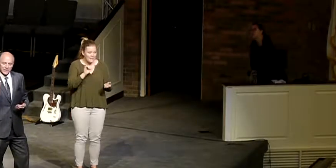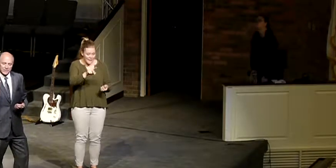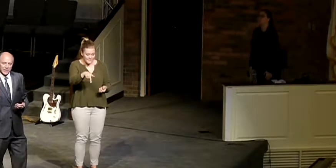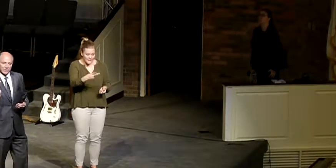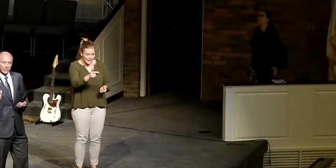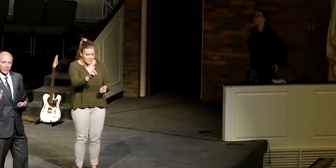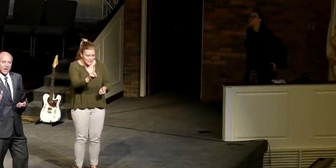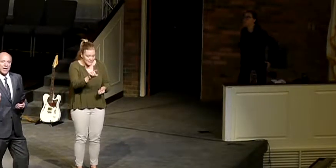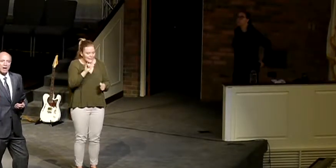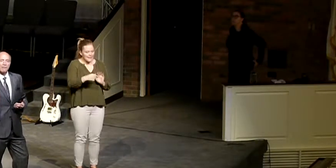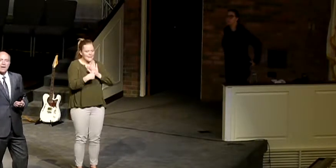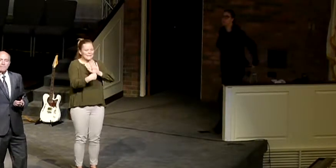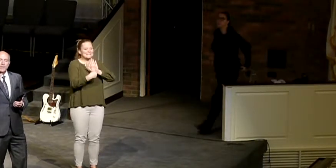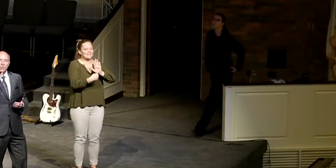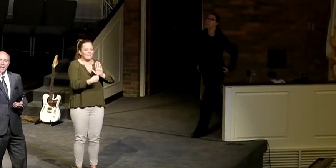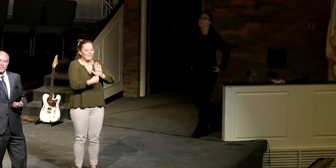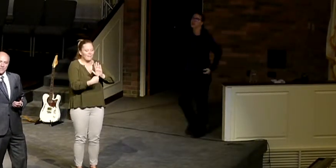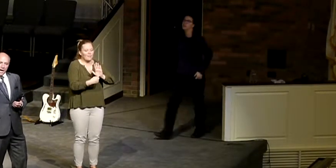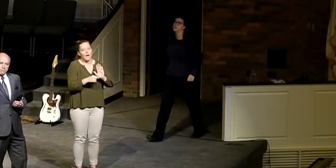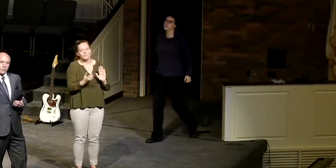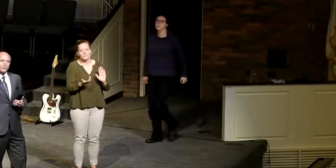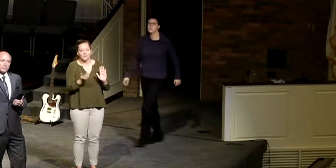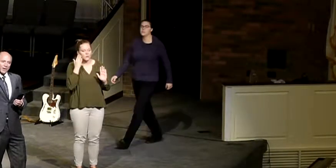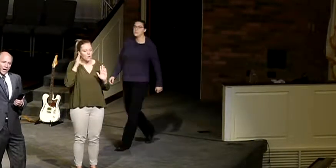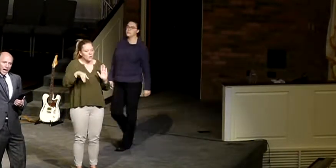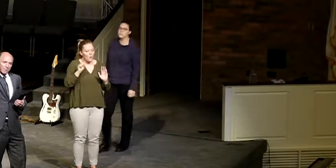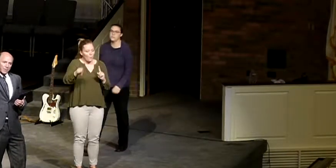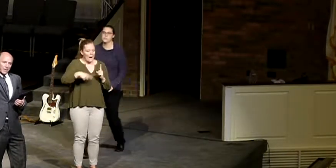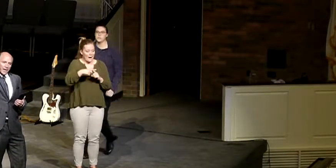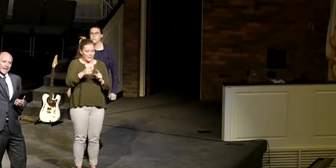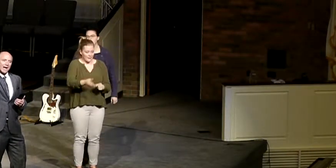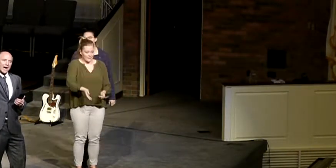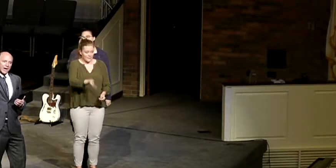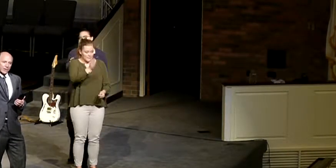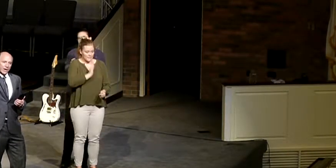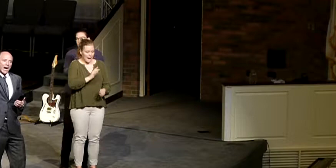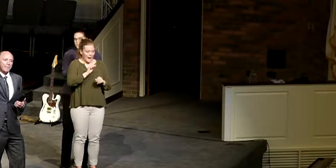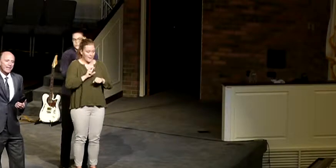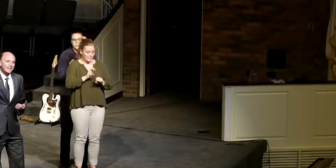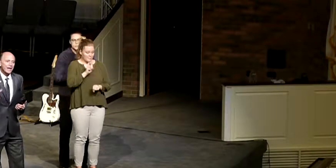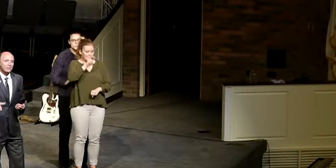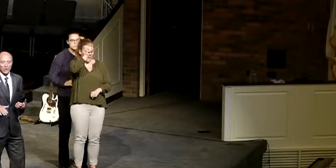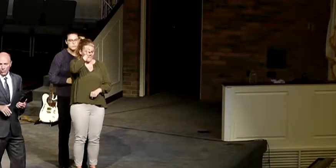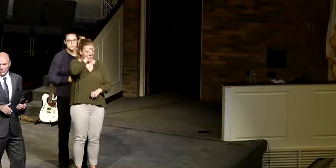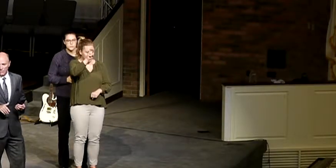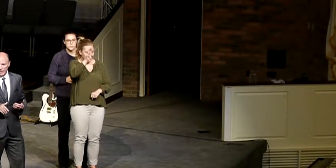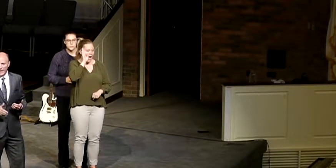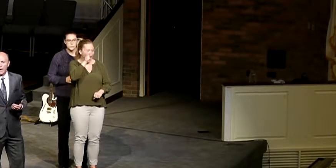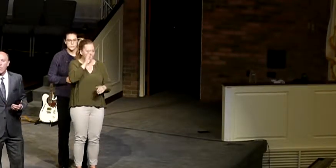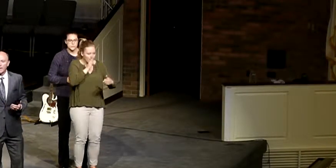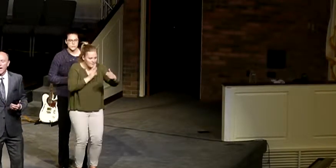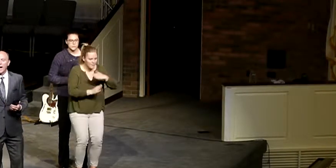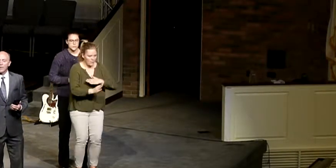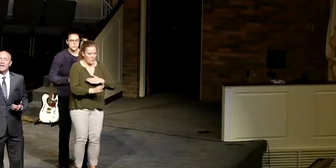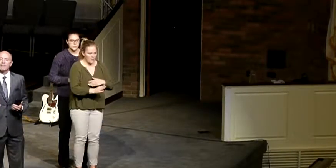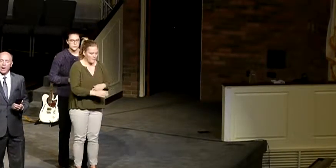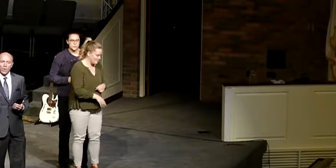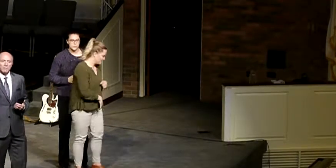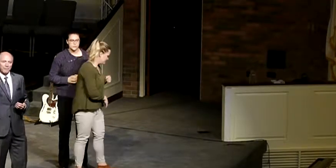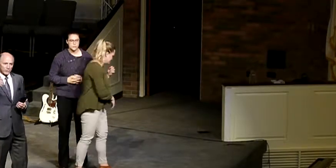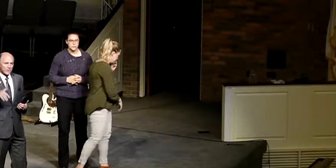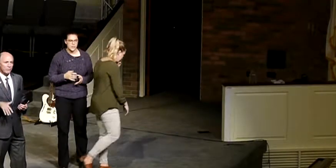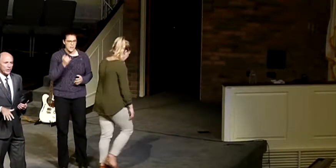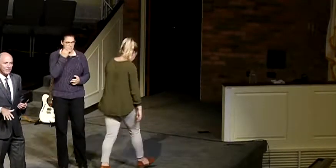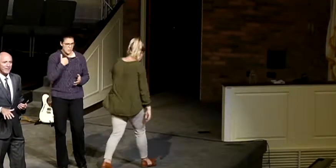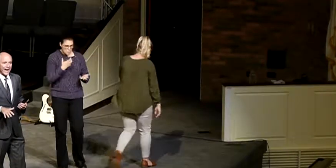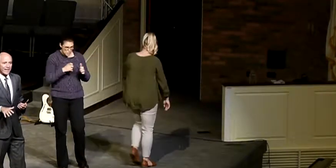be a signal of, you know what, as God moves me up and higher, I'm going to get down lower. If I want to